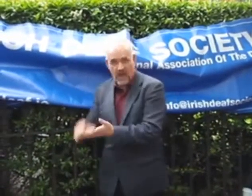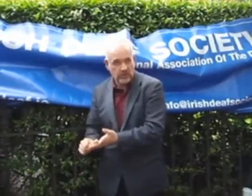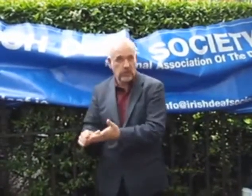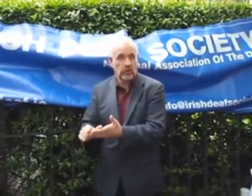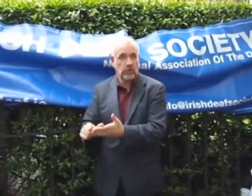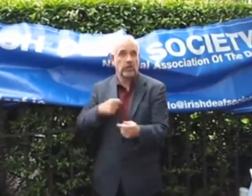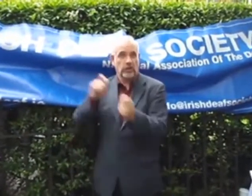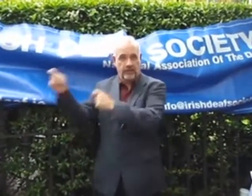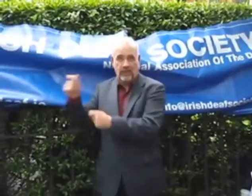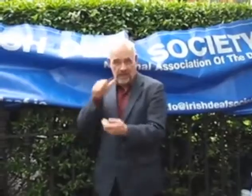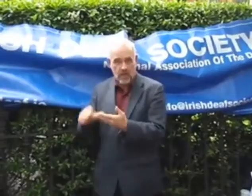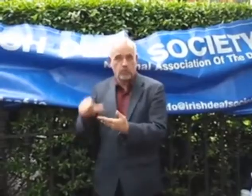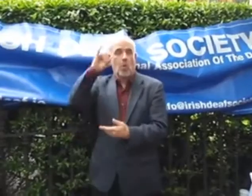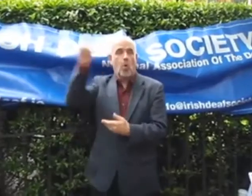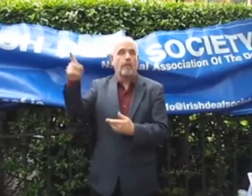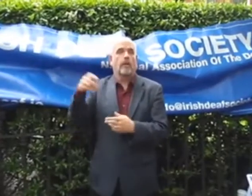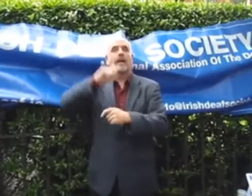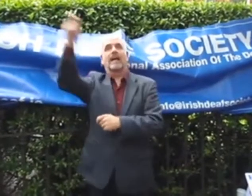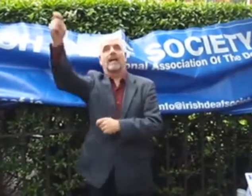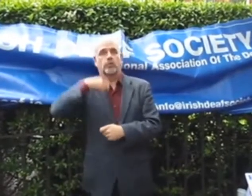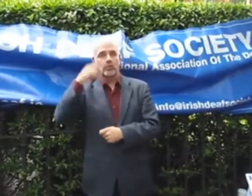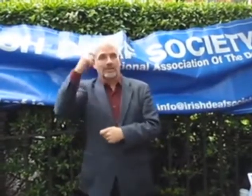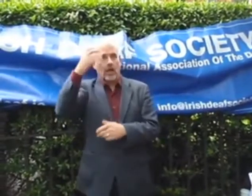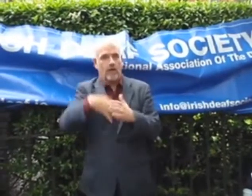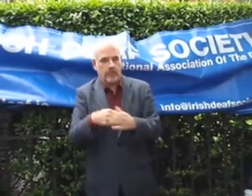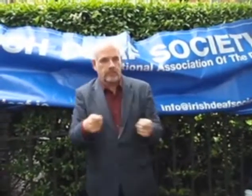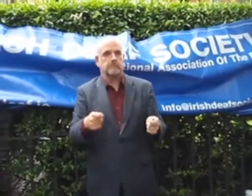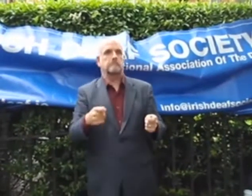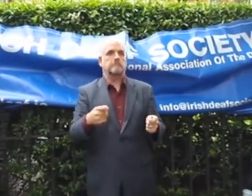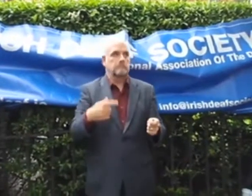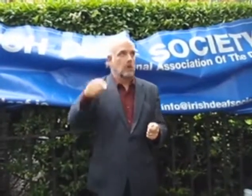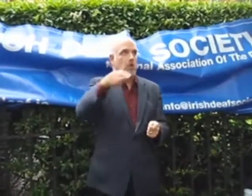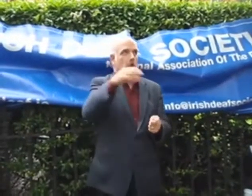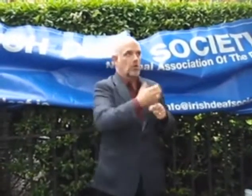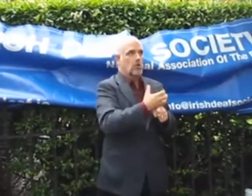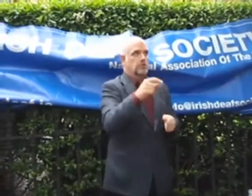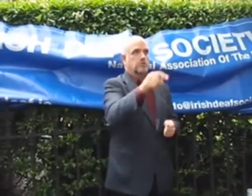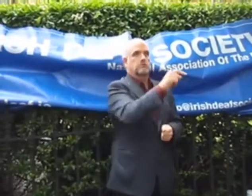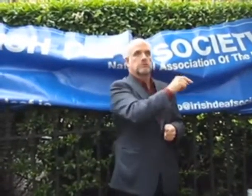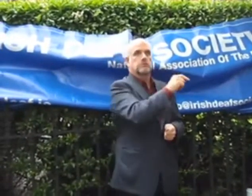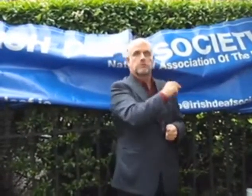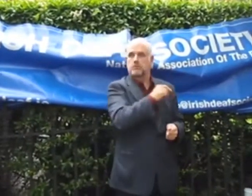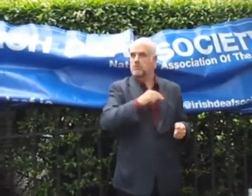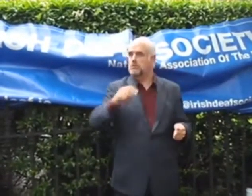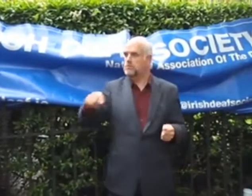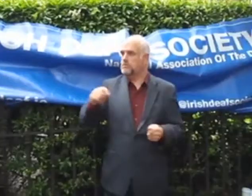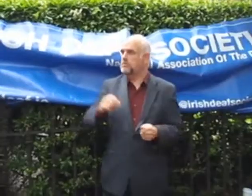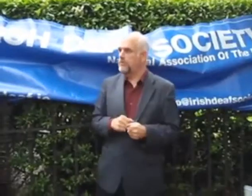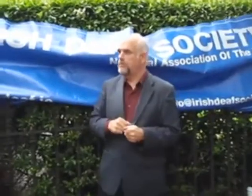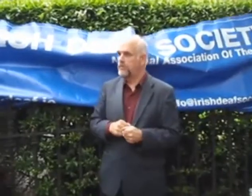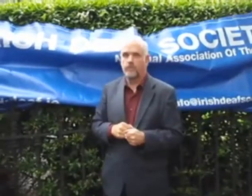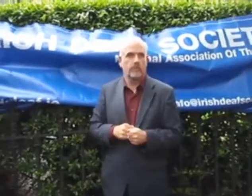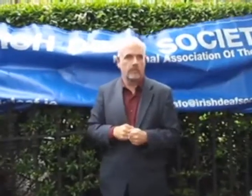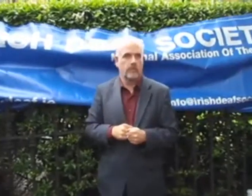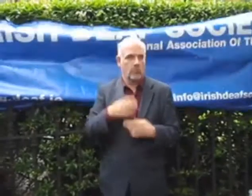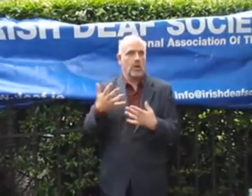lot, so we can complete the letter and hand it in, and then it will be passed on to the Italian government, and hopefully they'll realise that other countries are aware of this